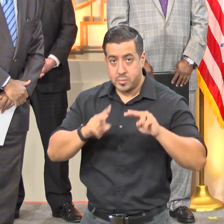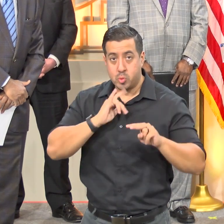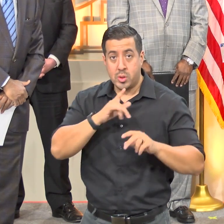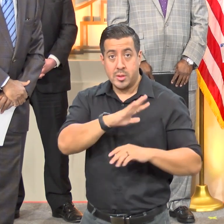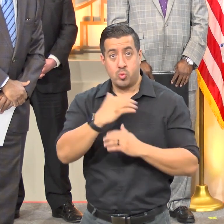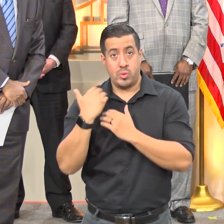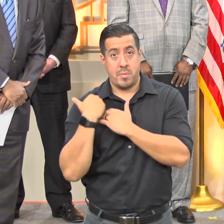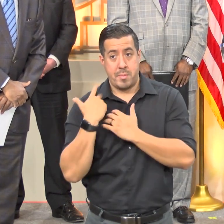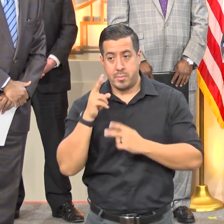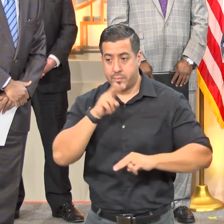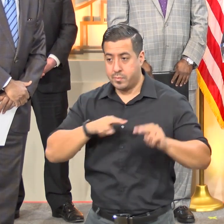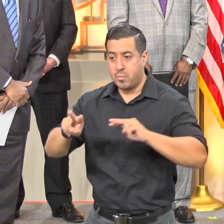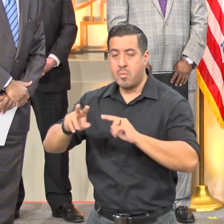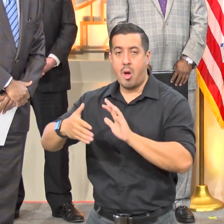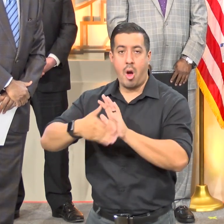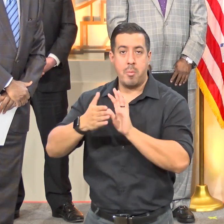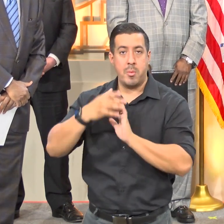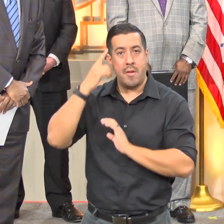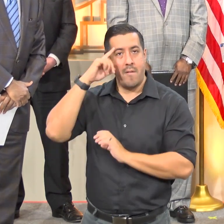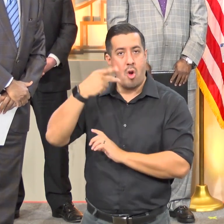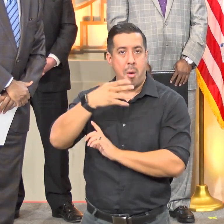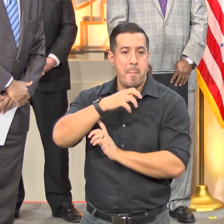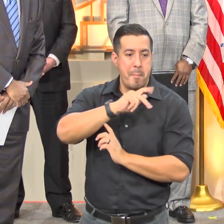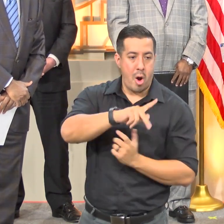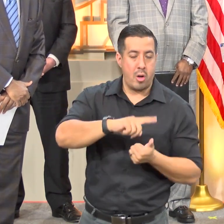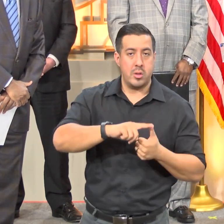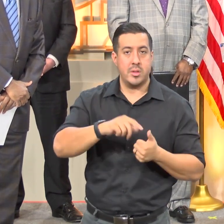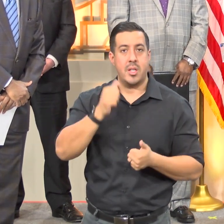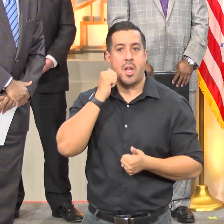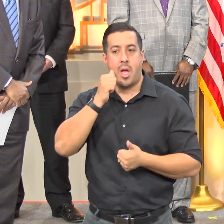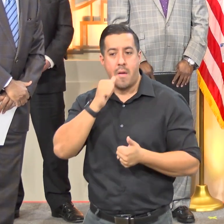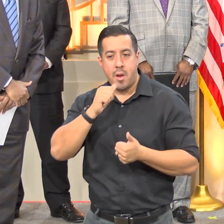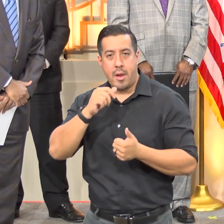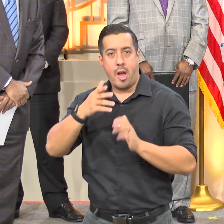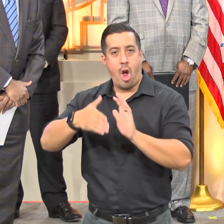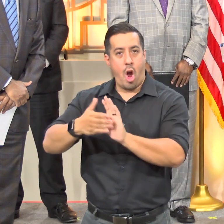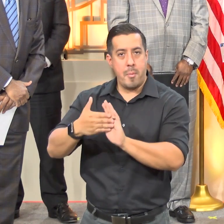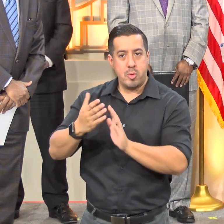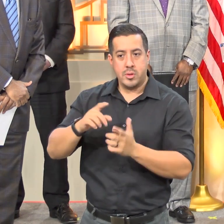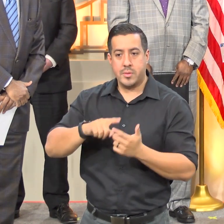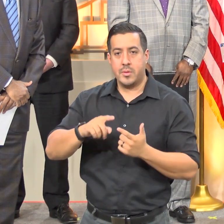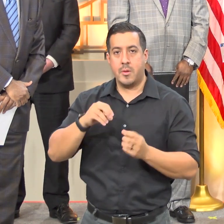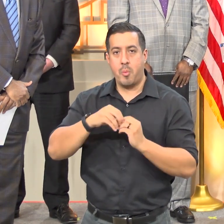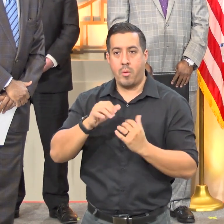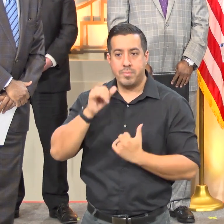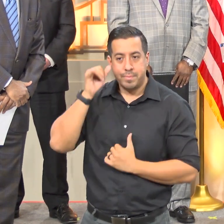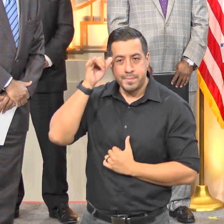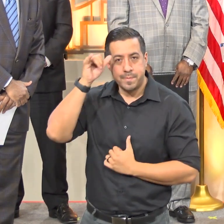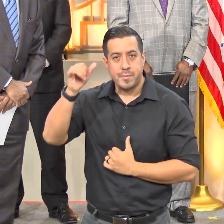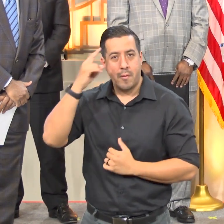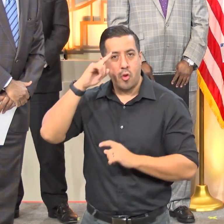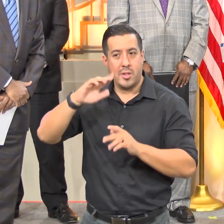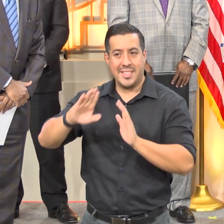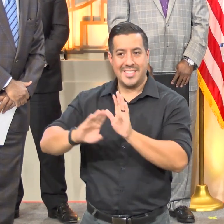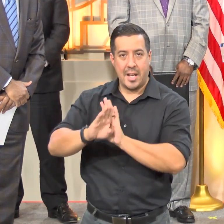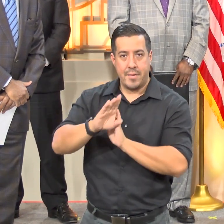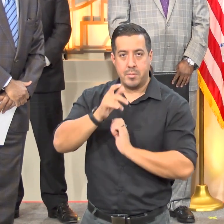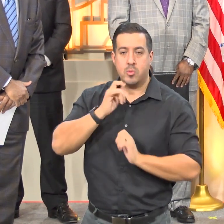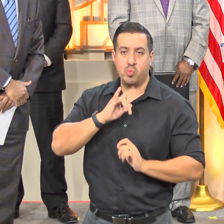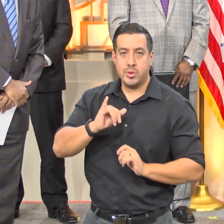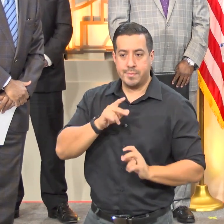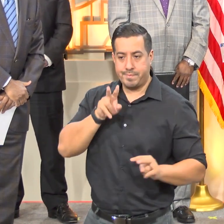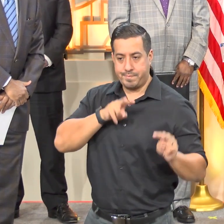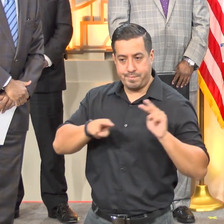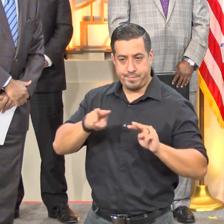and the operation of NRG Park in both day-to-day operations and long-term development. And then we